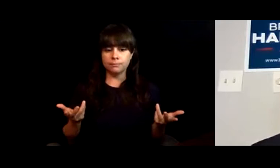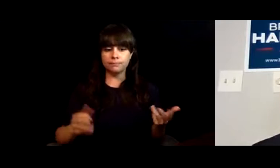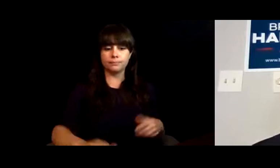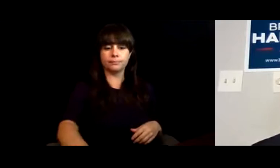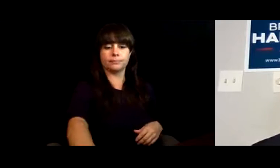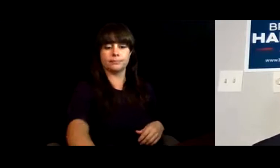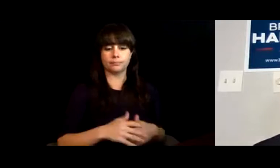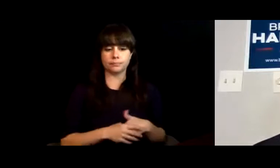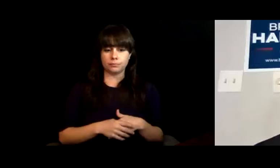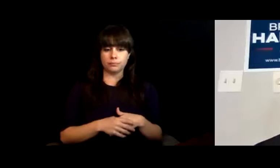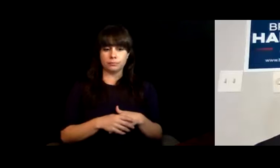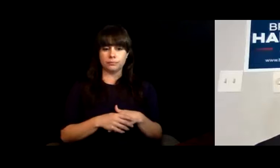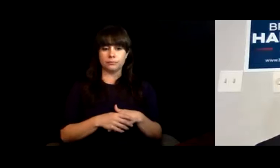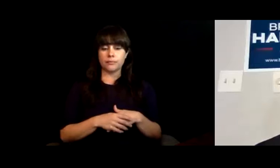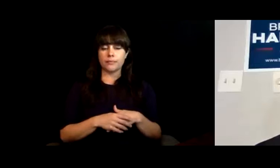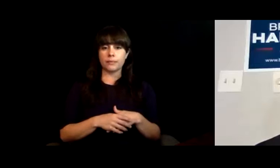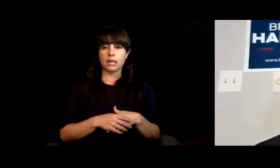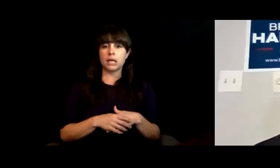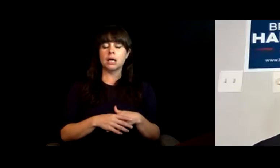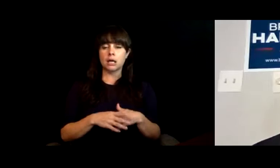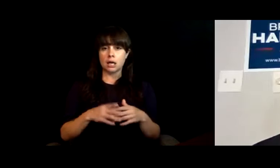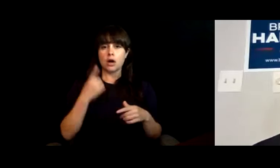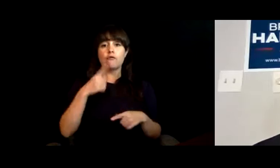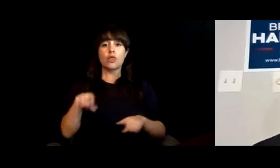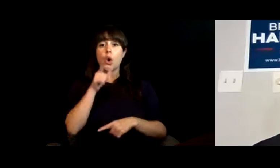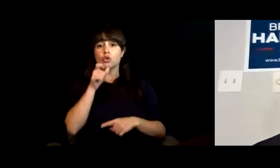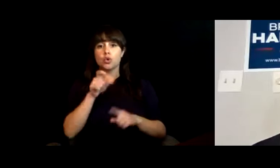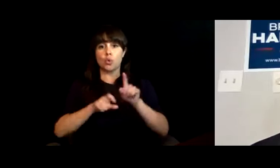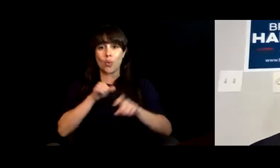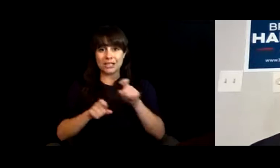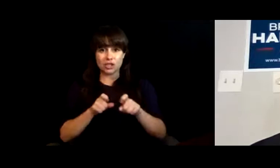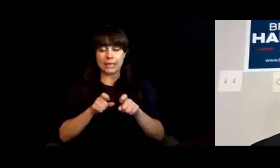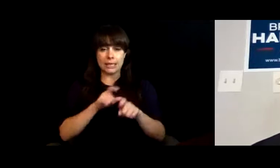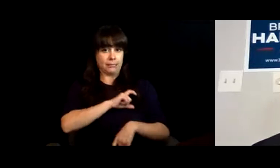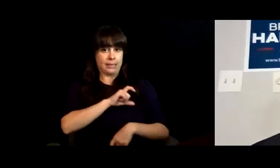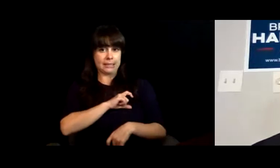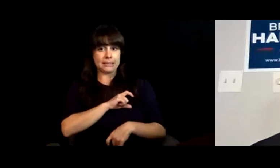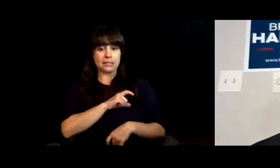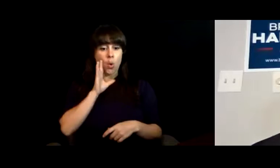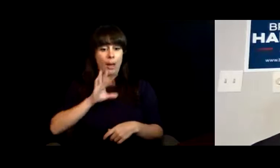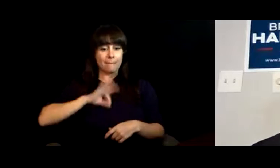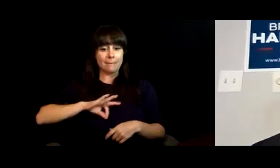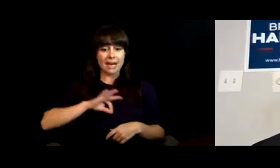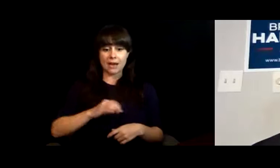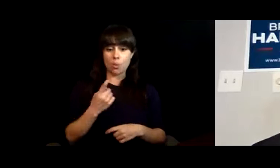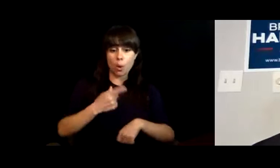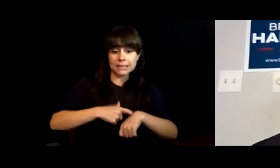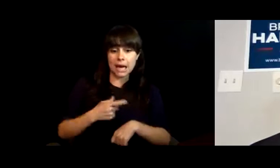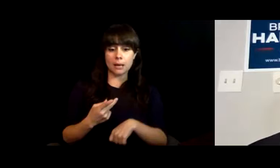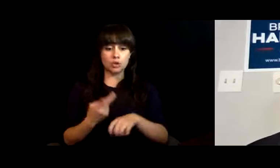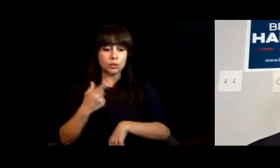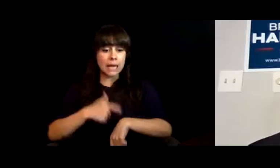And for those that, question the tactics of police officers, should this person have been hit 1 time, 2 times, 3 times before we